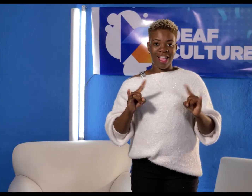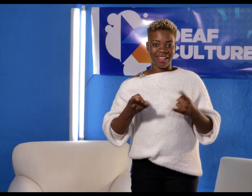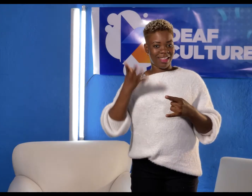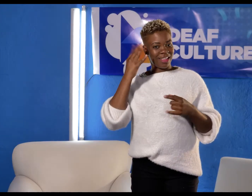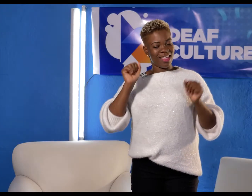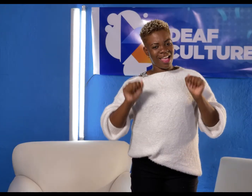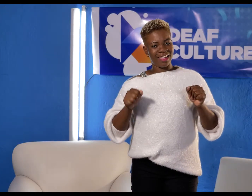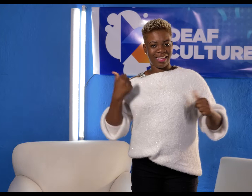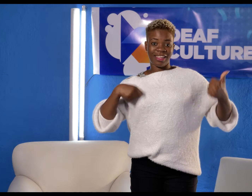and dance.